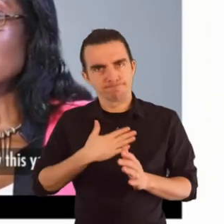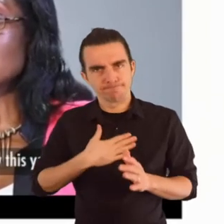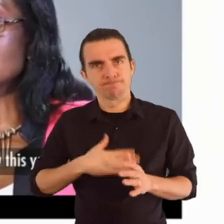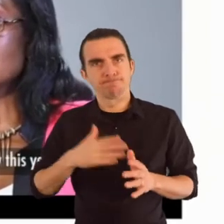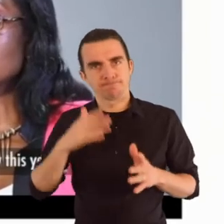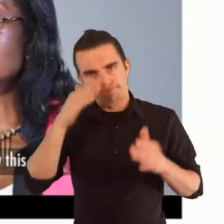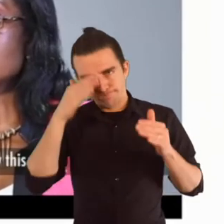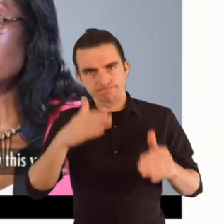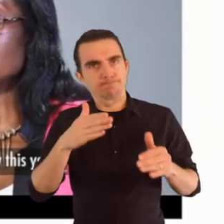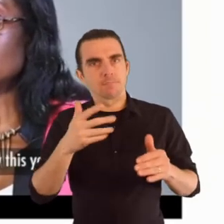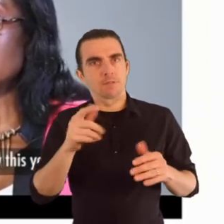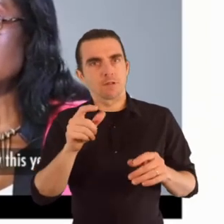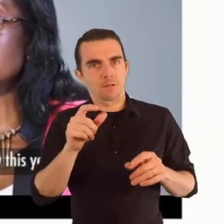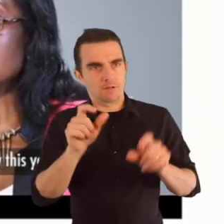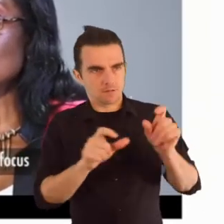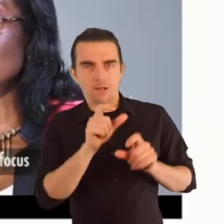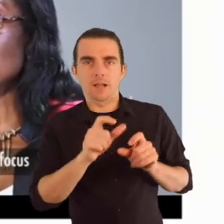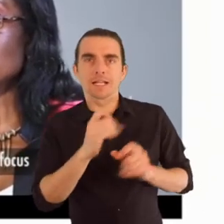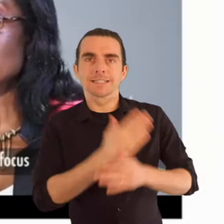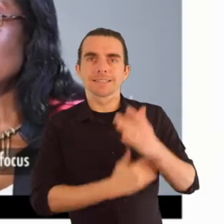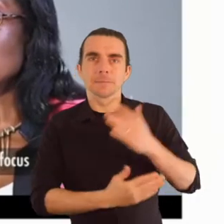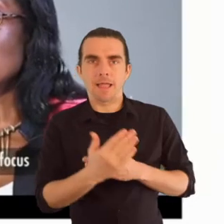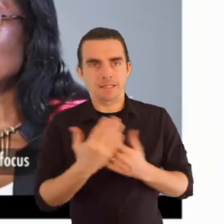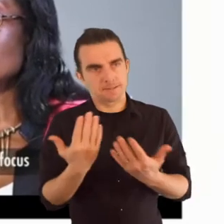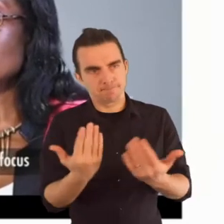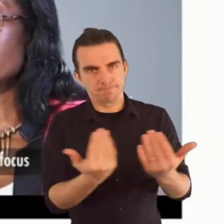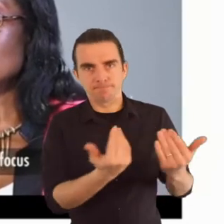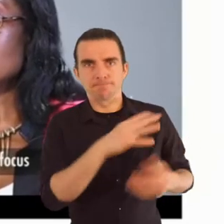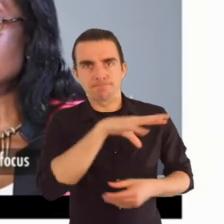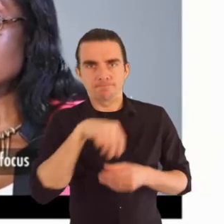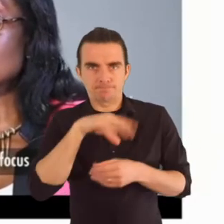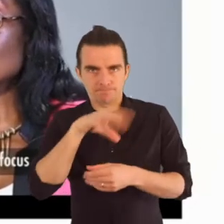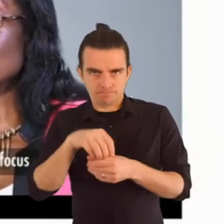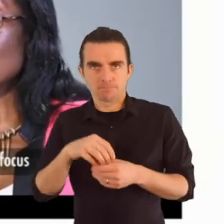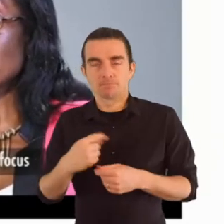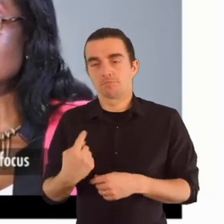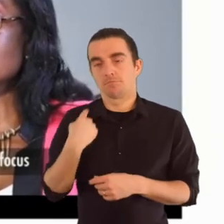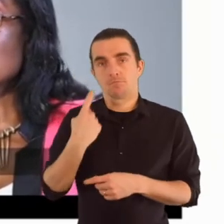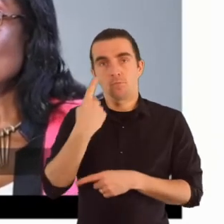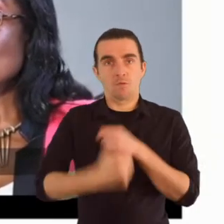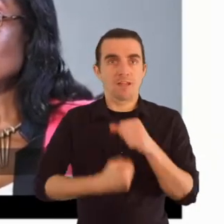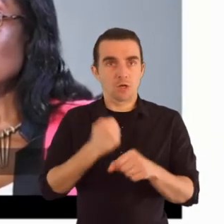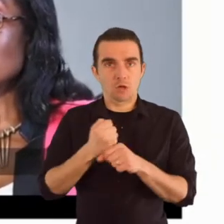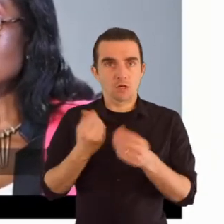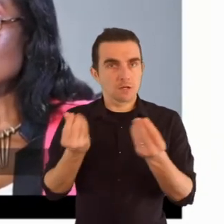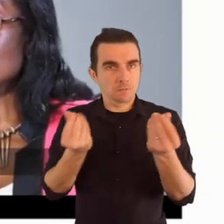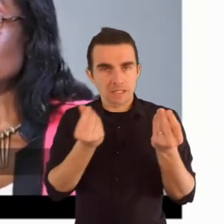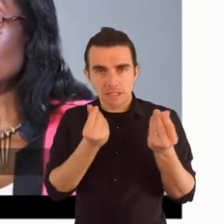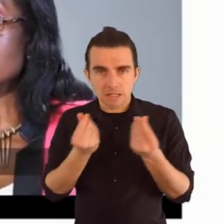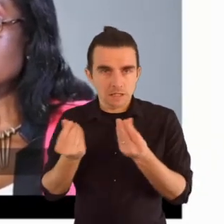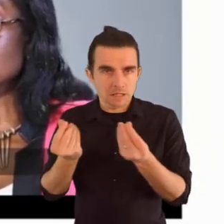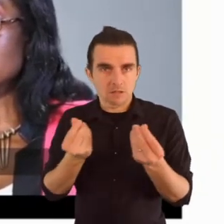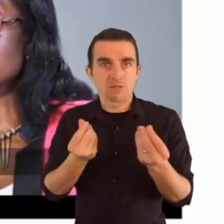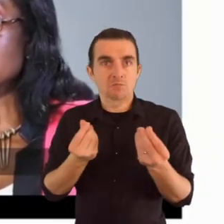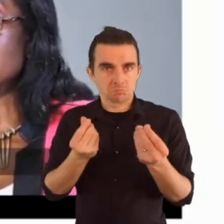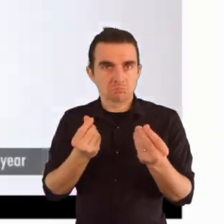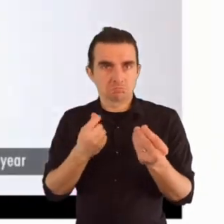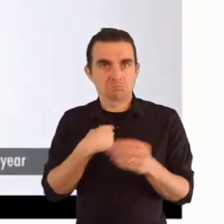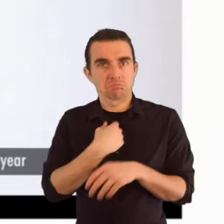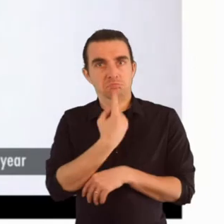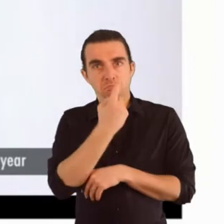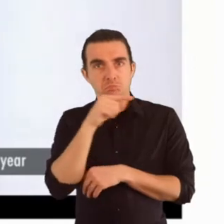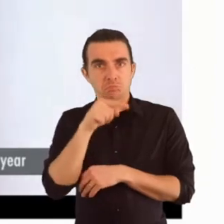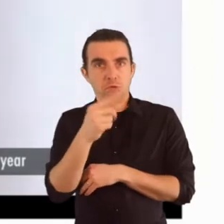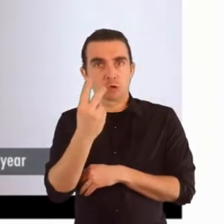we are accelerating that journey this year, where we have now decided to focus on matters of disability. At the